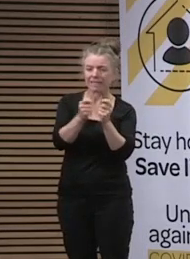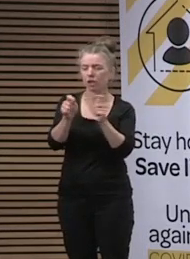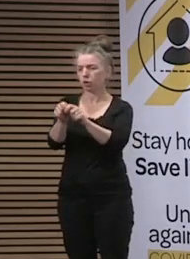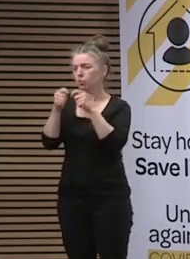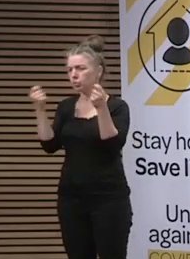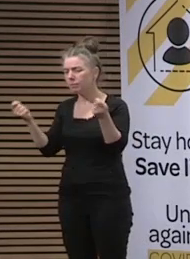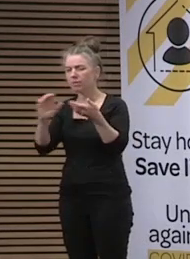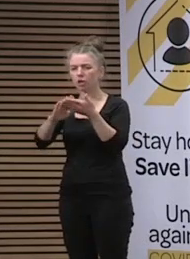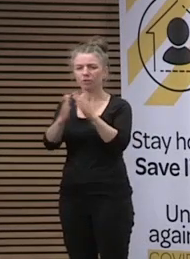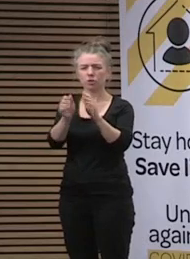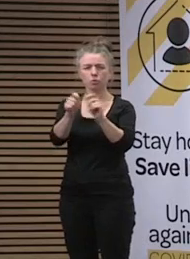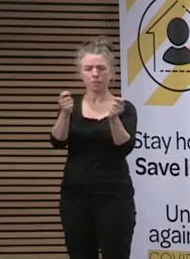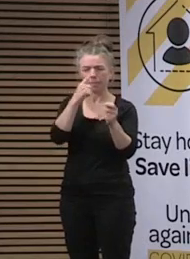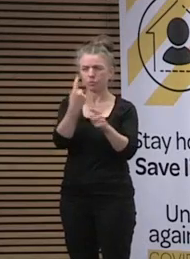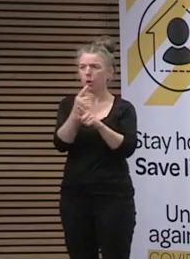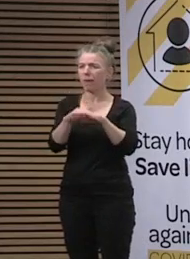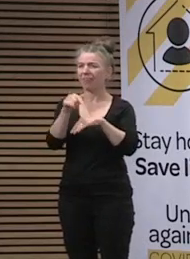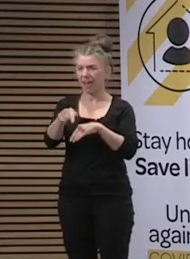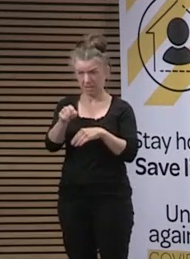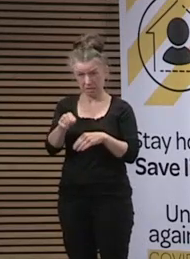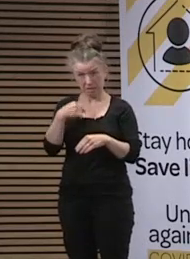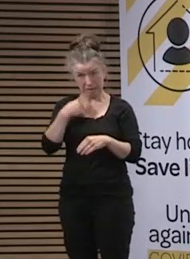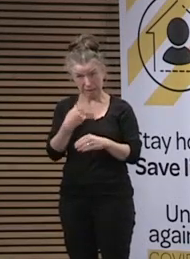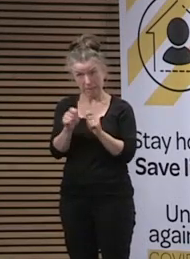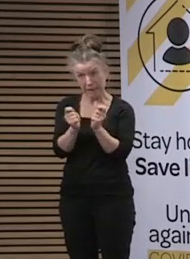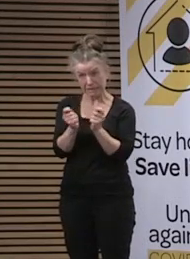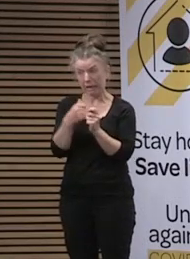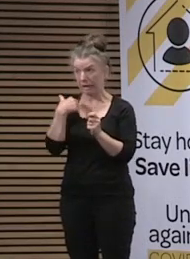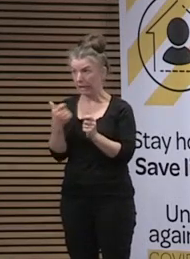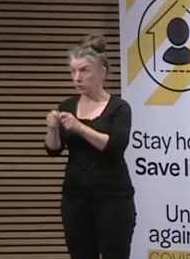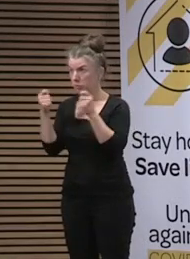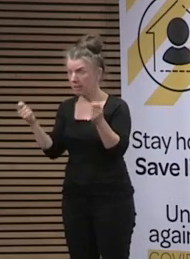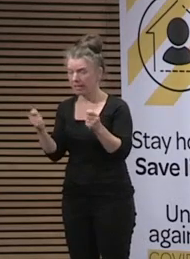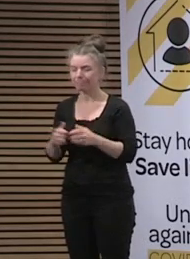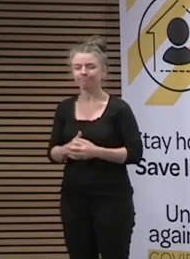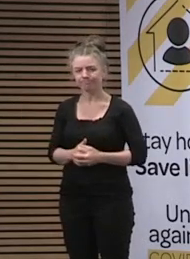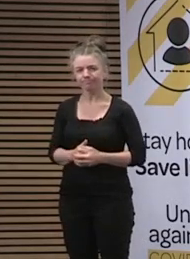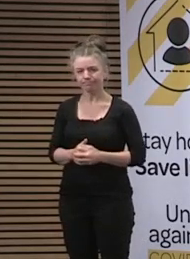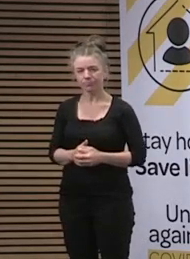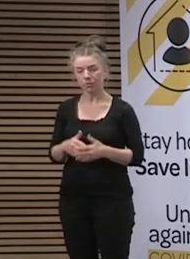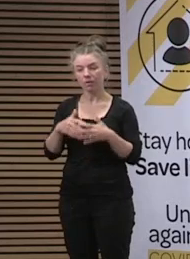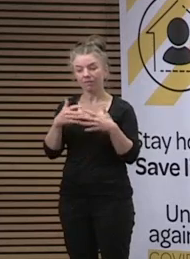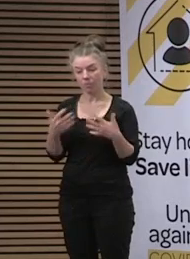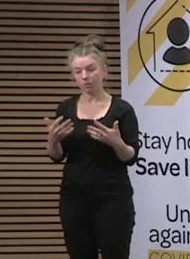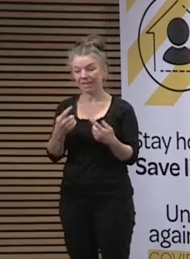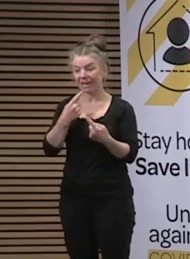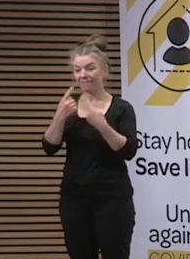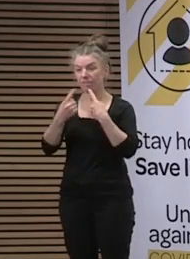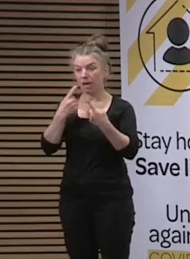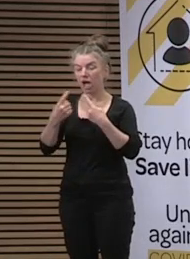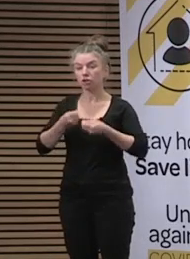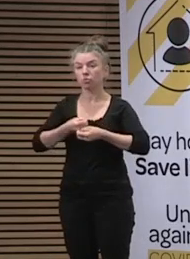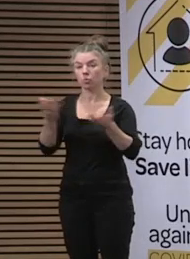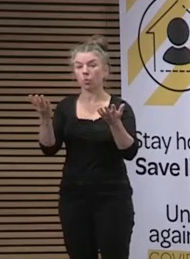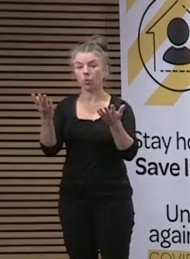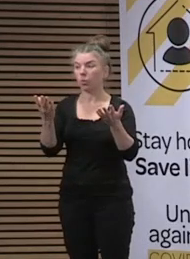community newspapers and whether they're defined as essential services. Of course, we consider the provision of information to the public